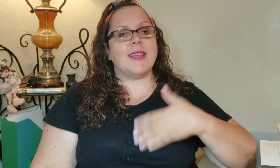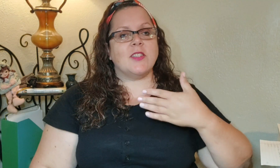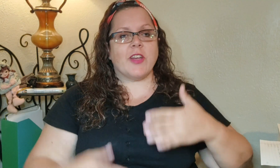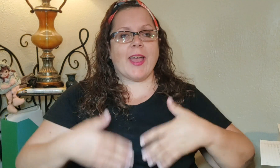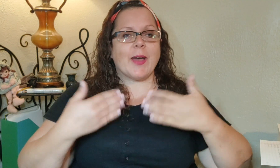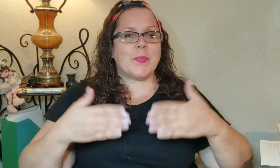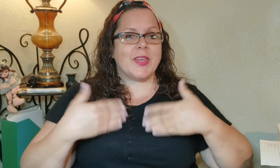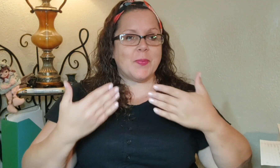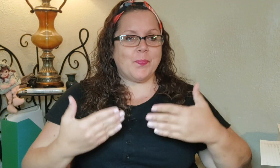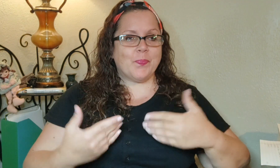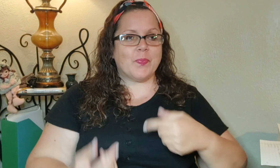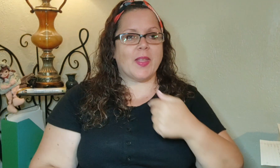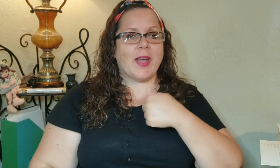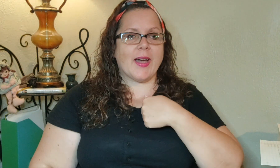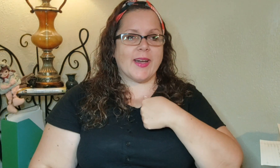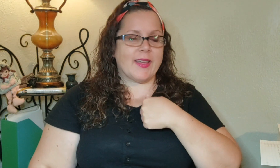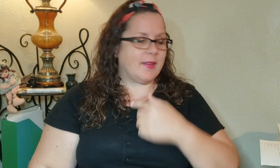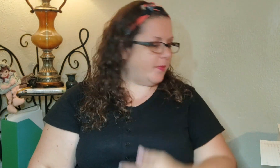please, you're happy, I.